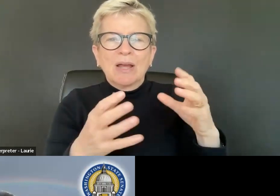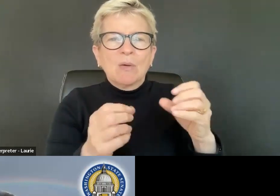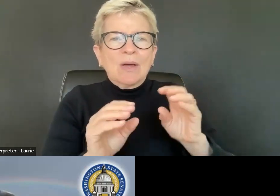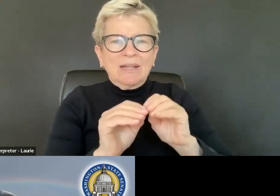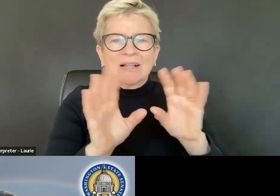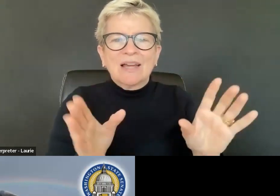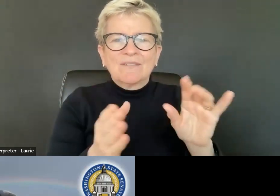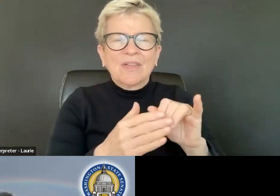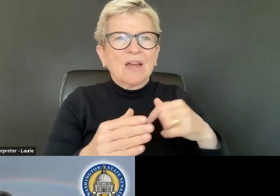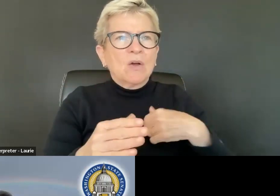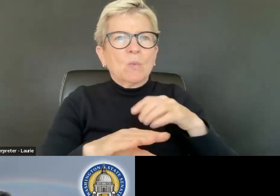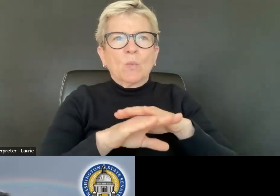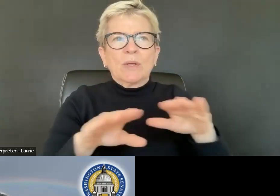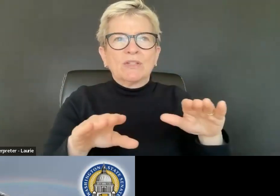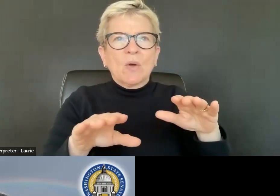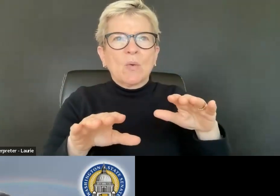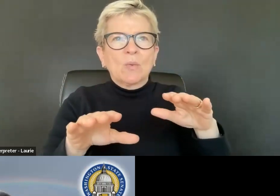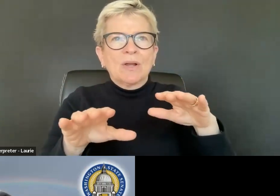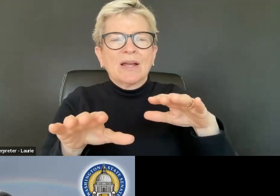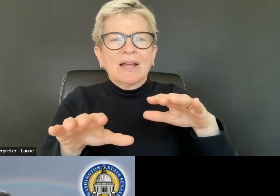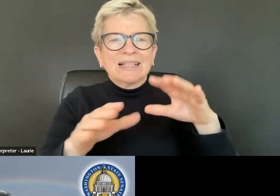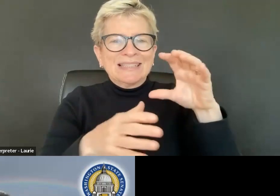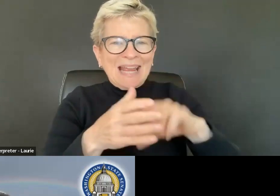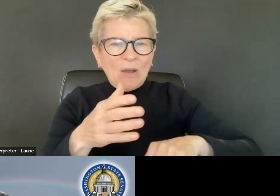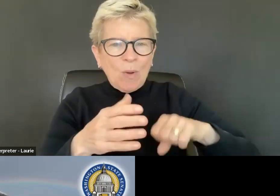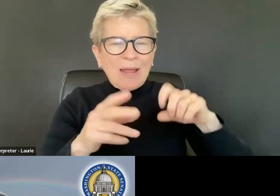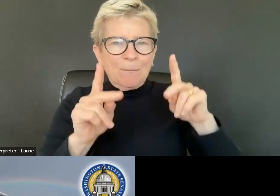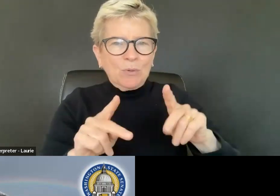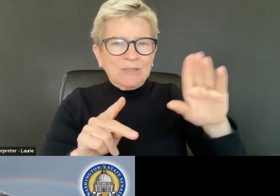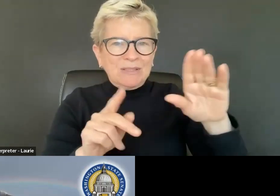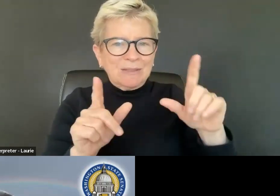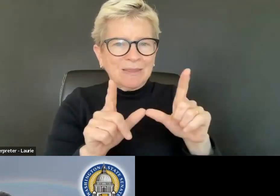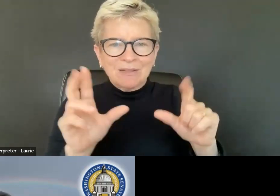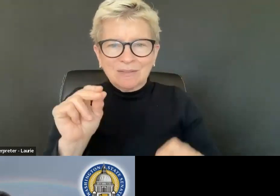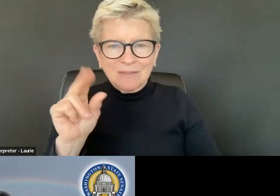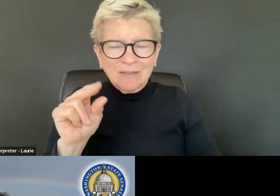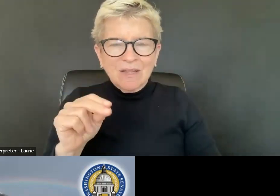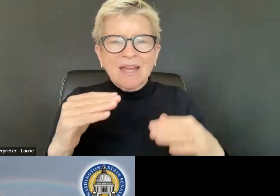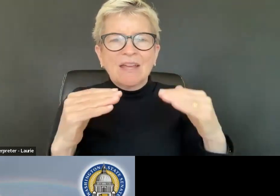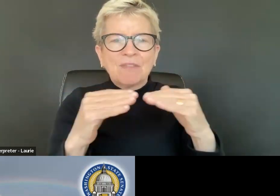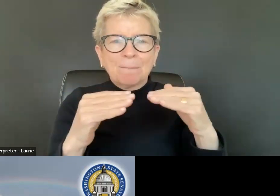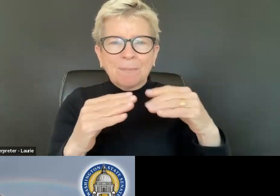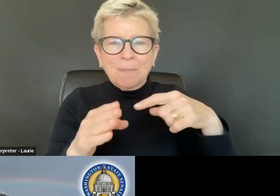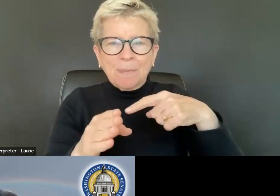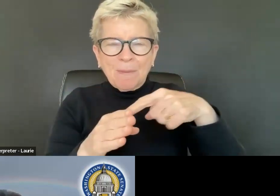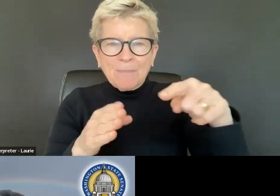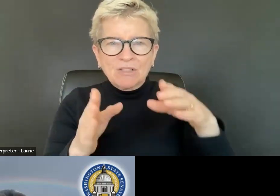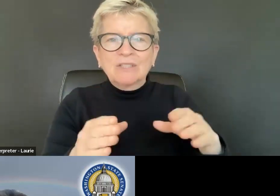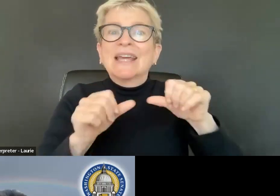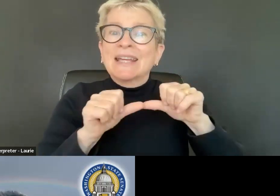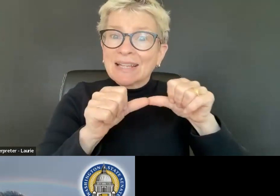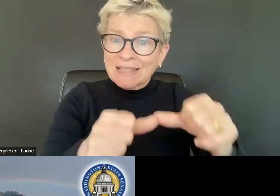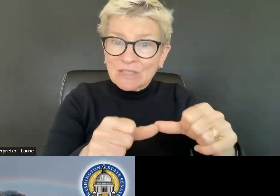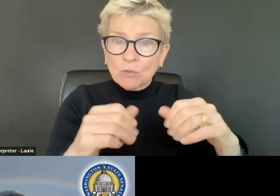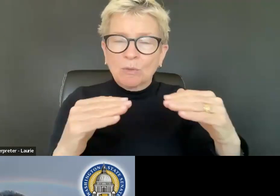that. We don't take away anyone's license. The people who are currently peer specialists can continue to be peer specialists. This